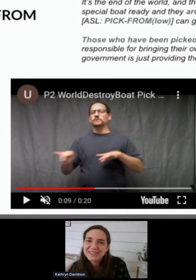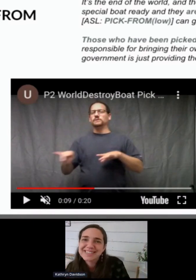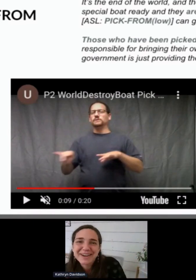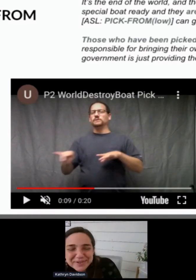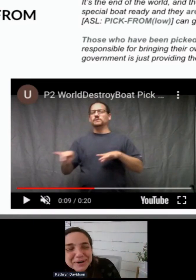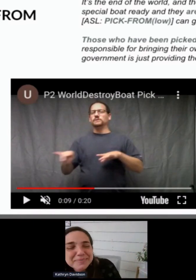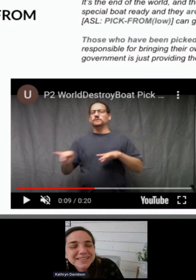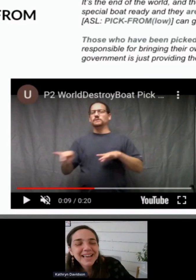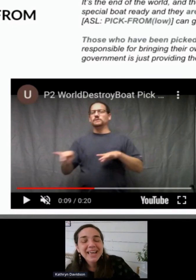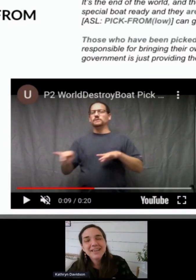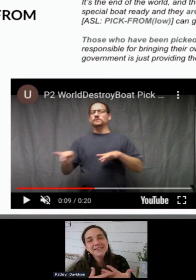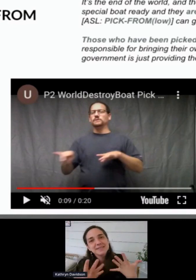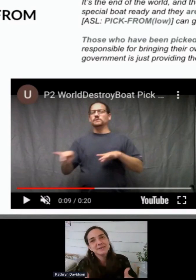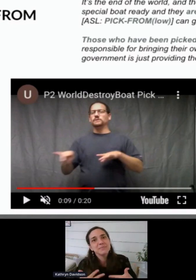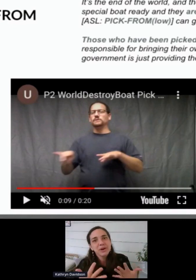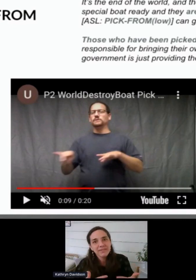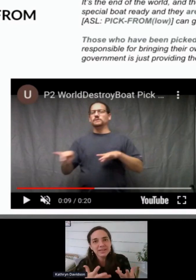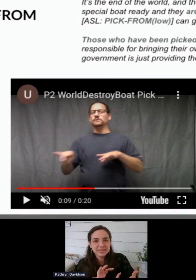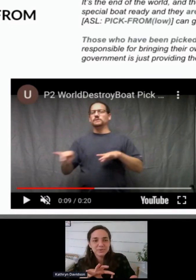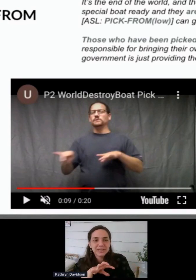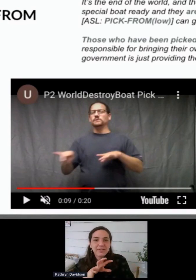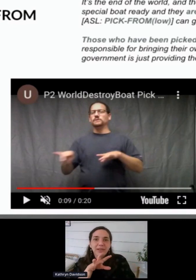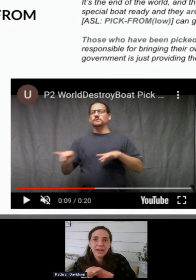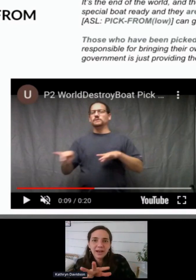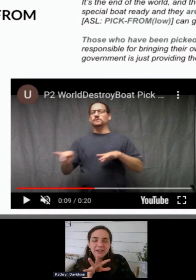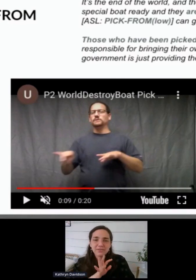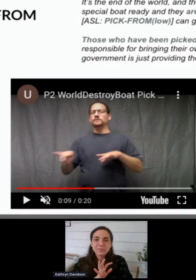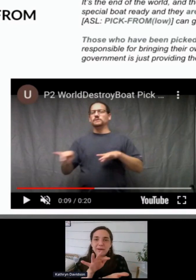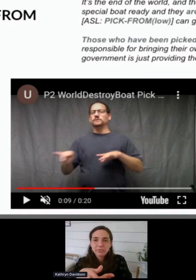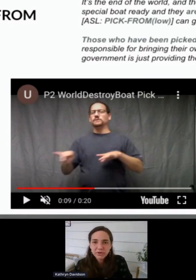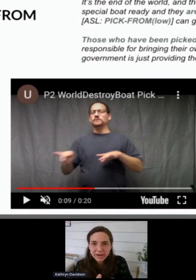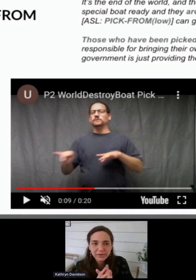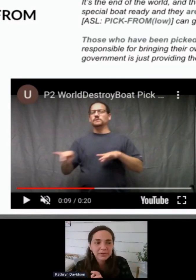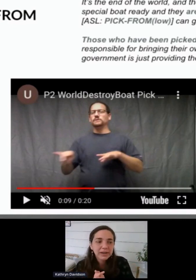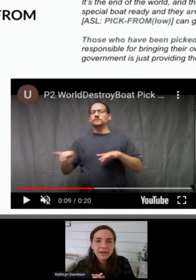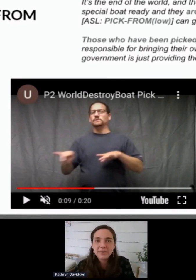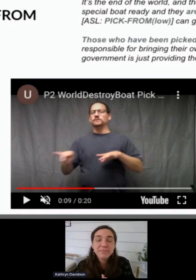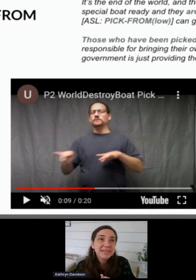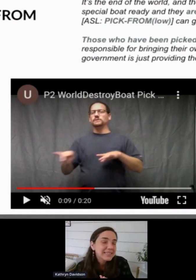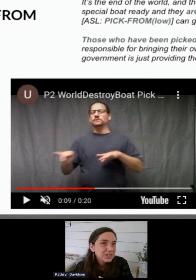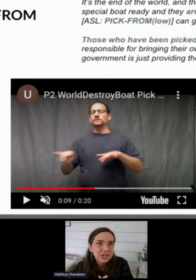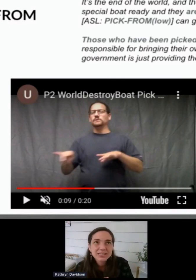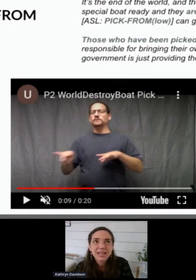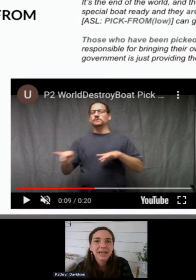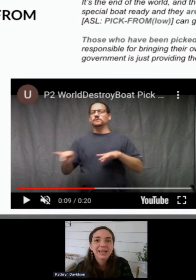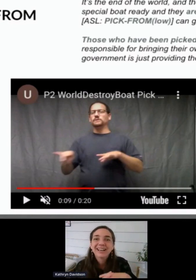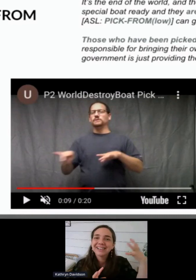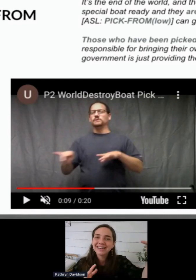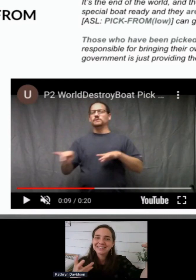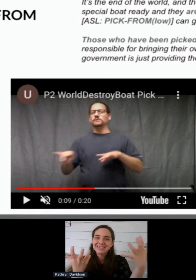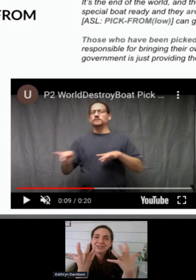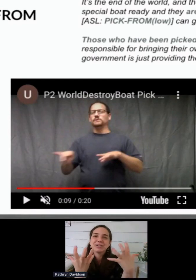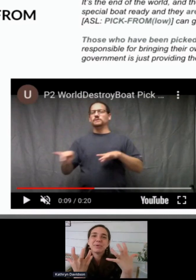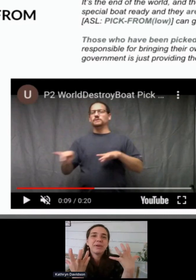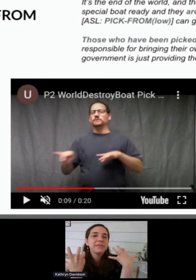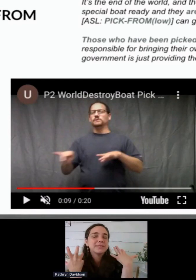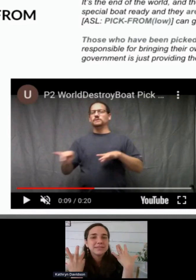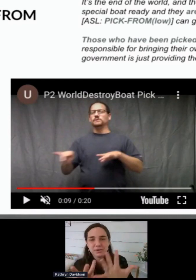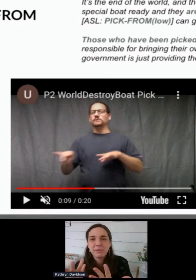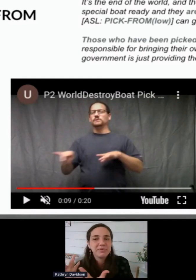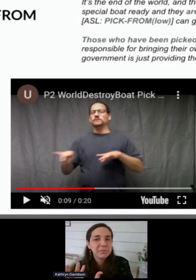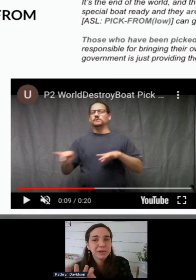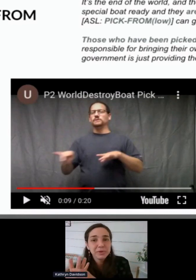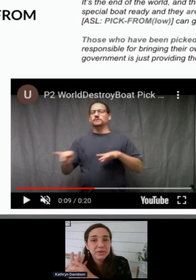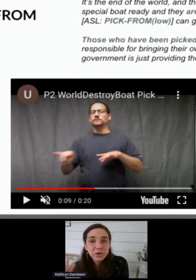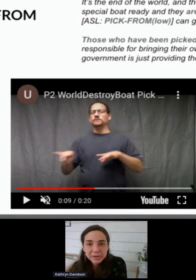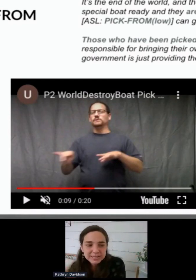going on with these kind of verbs. It gives us some more evidence that you really have like a verb and a pronoun. This is just like clitics attaching to pronouns that you